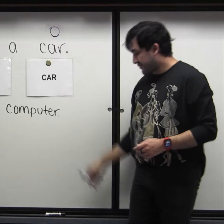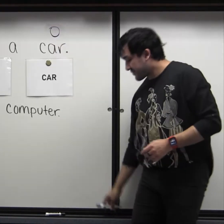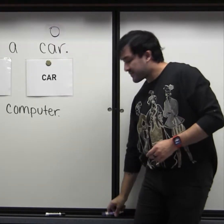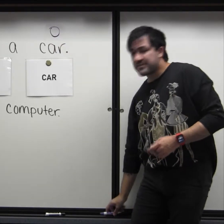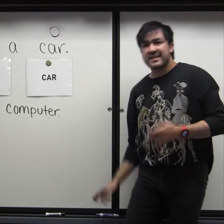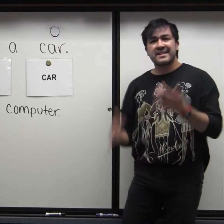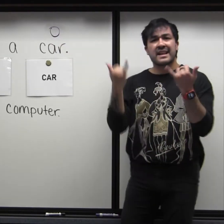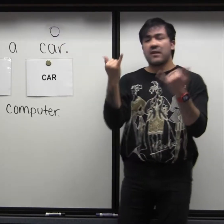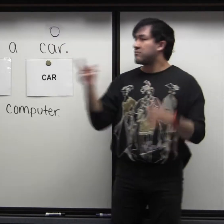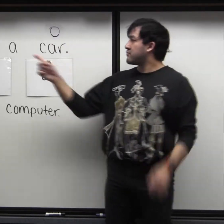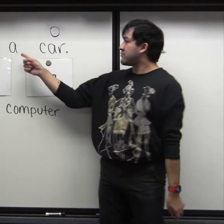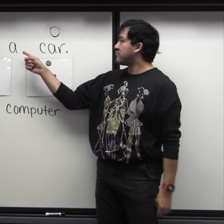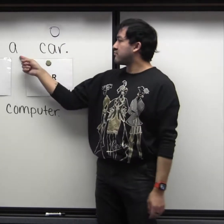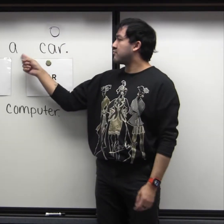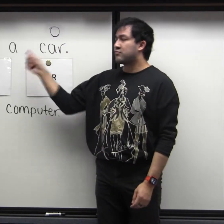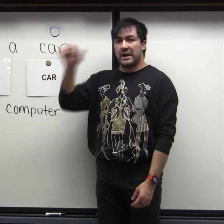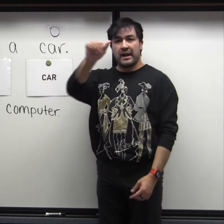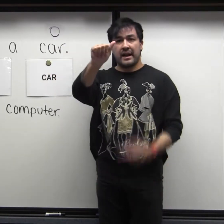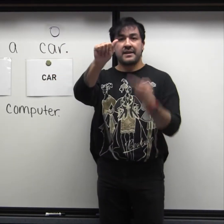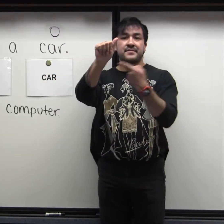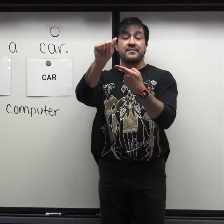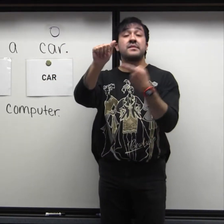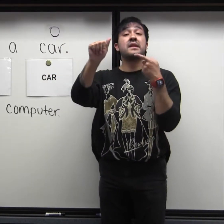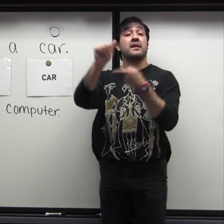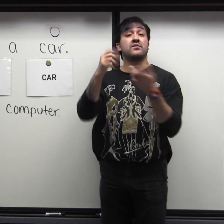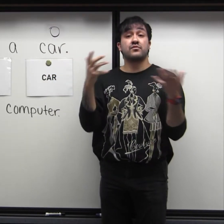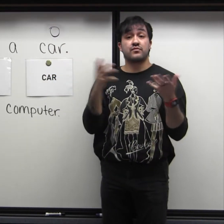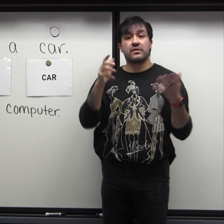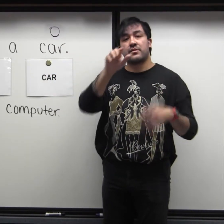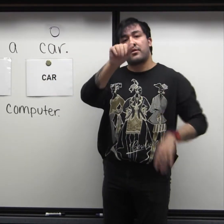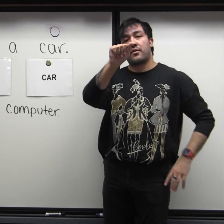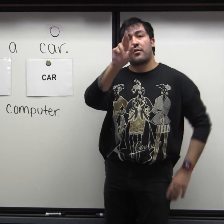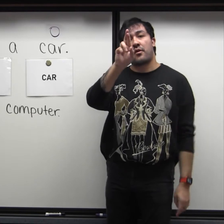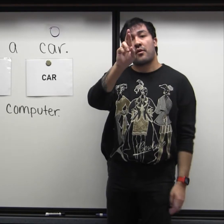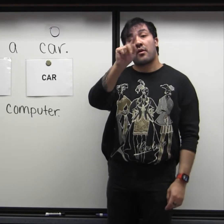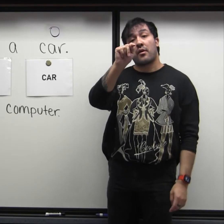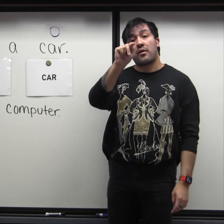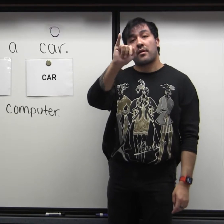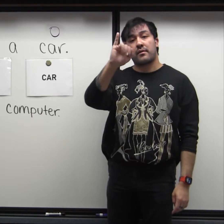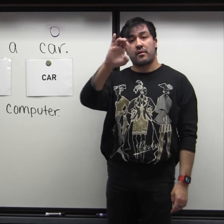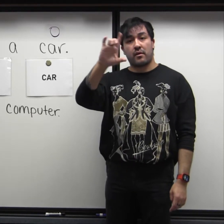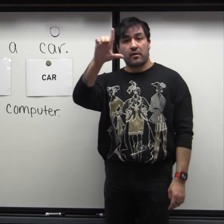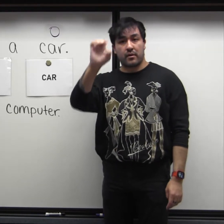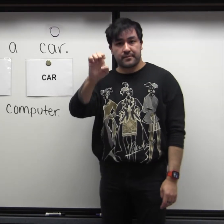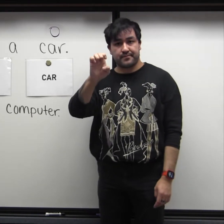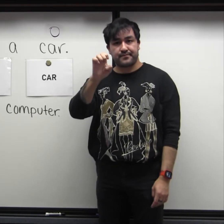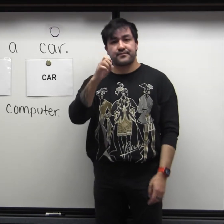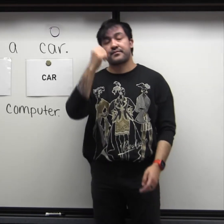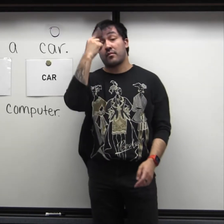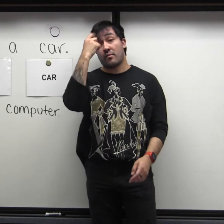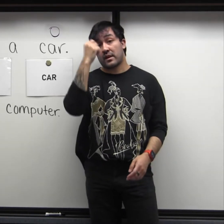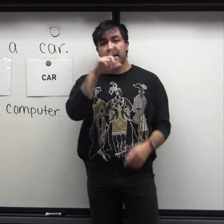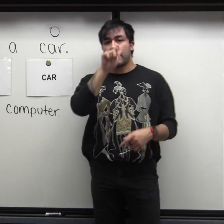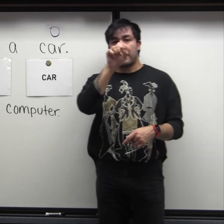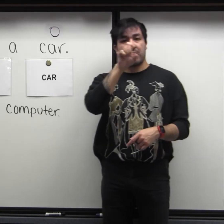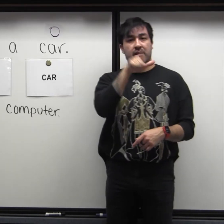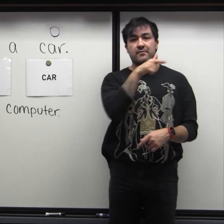with an O for object. So now we have one leftover word, which is a, and a in this sentence is